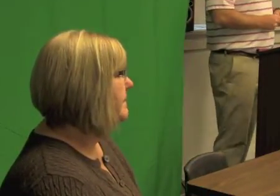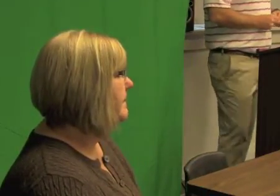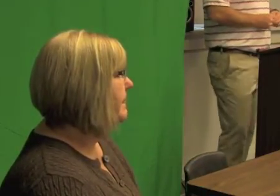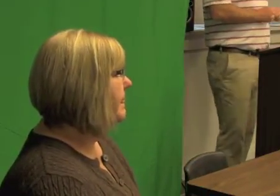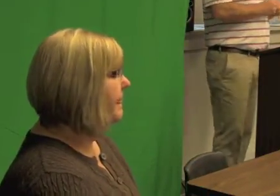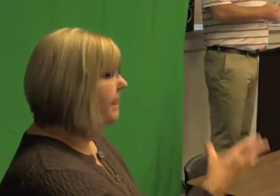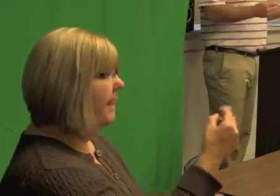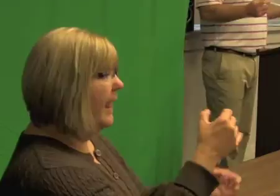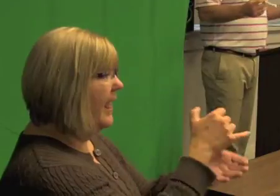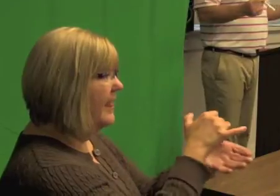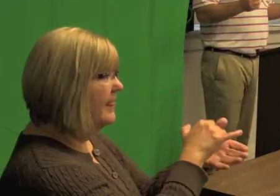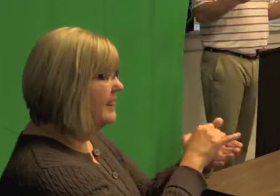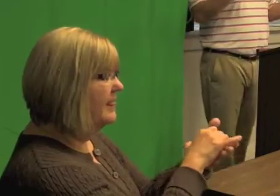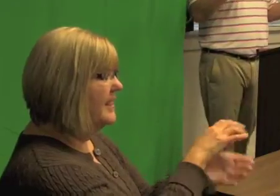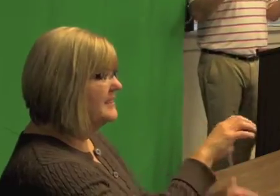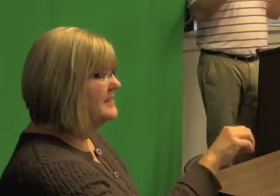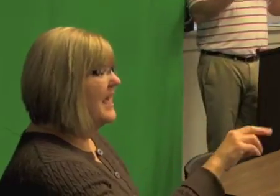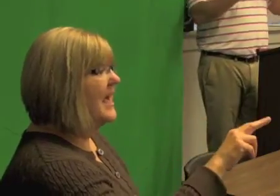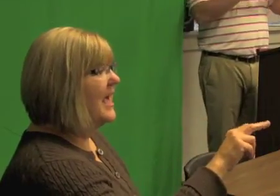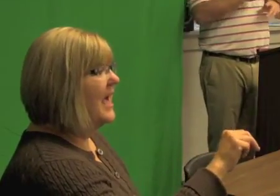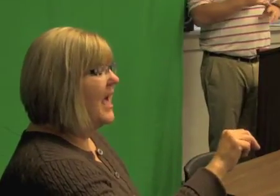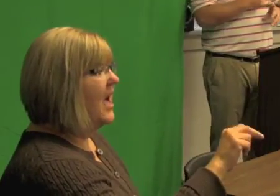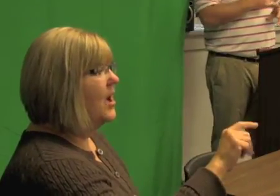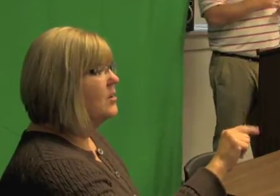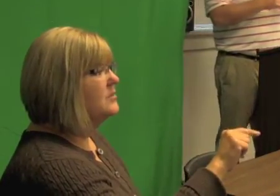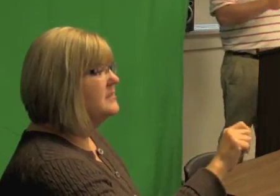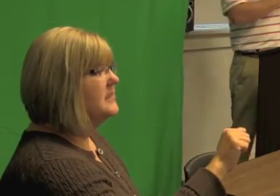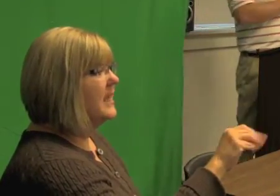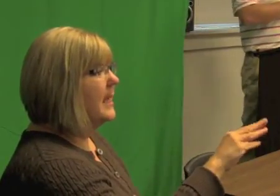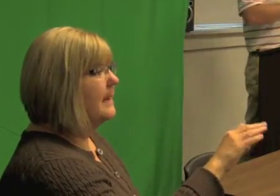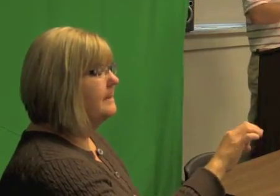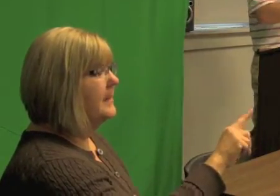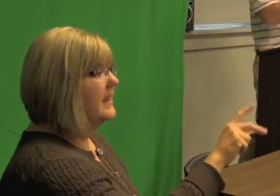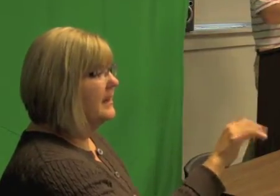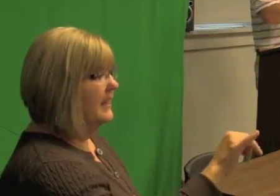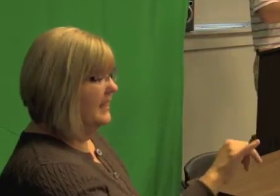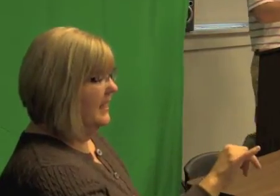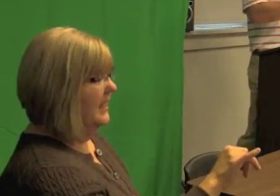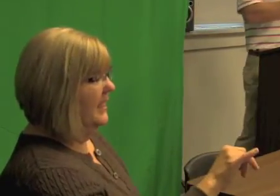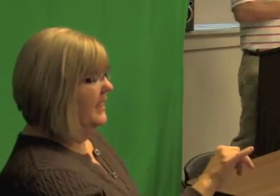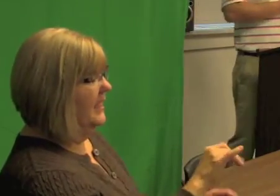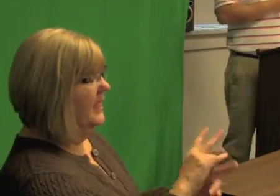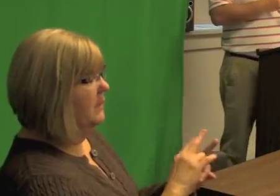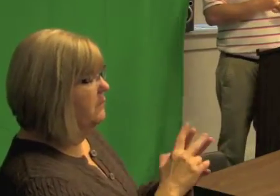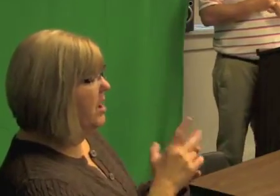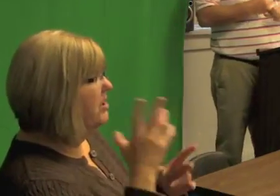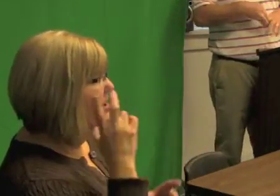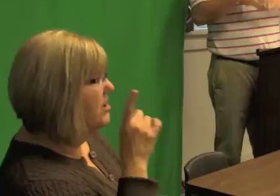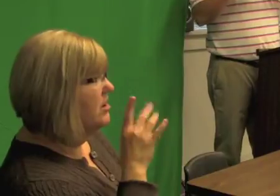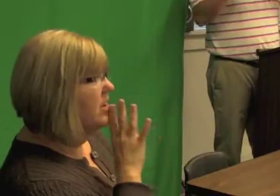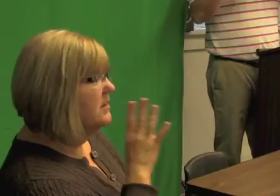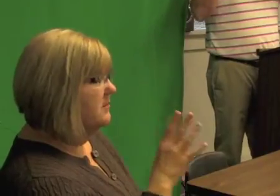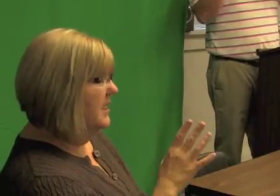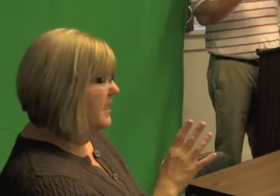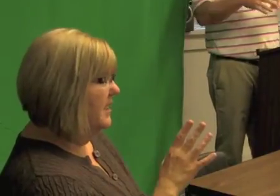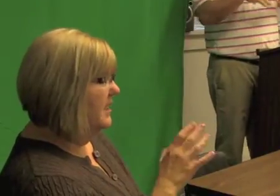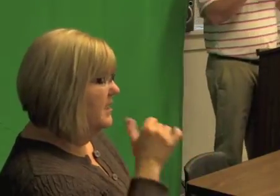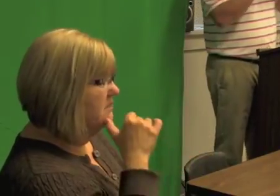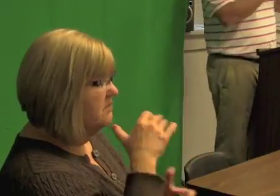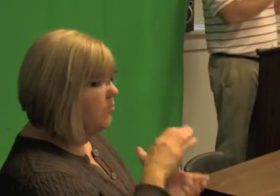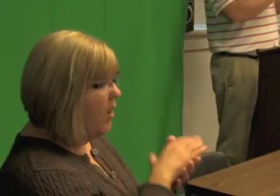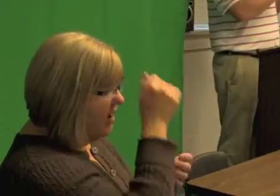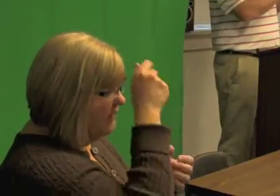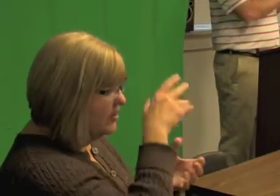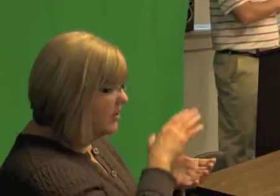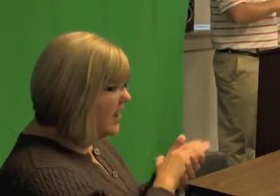And this accountability partner could be, a spouse. It could be, a parent,